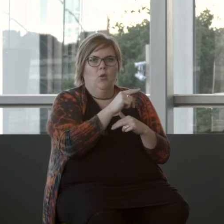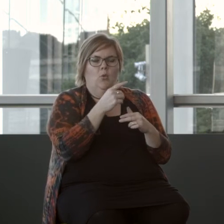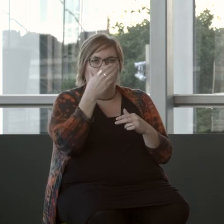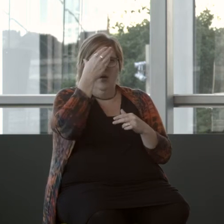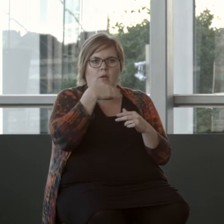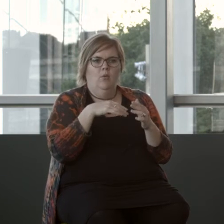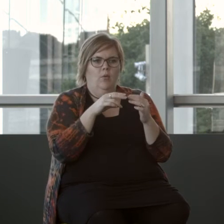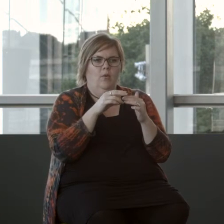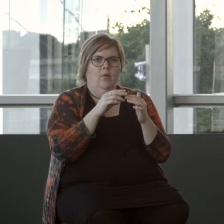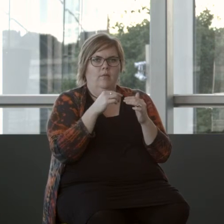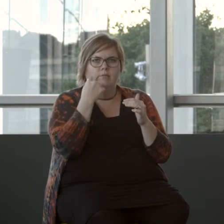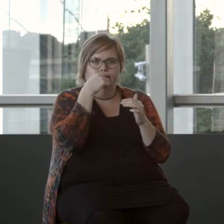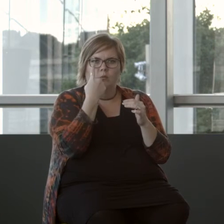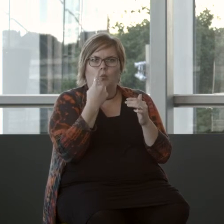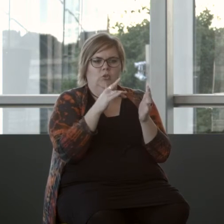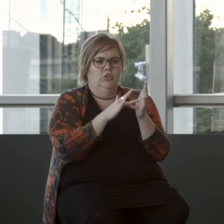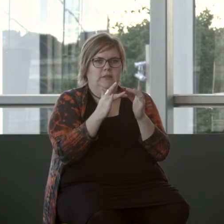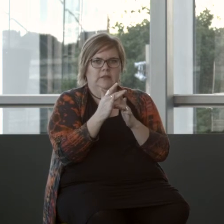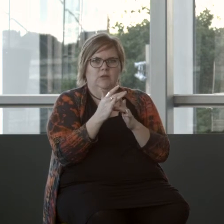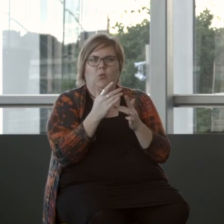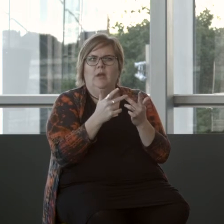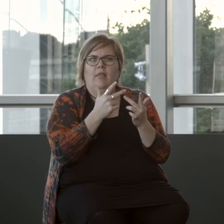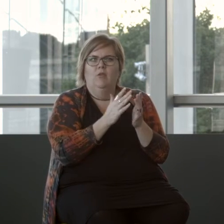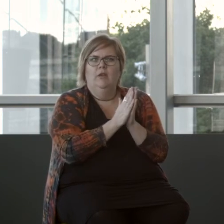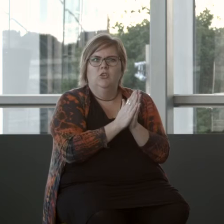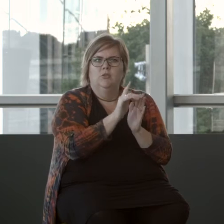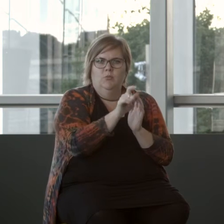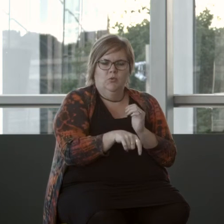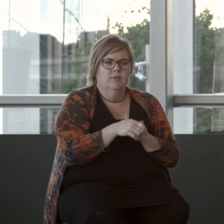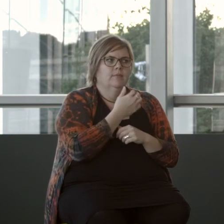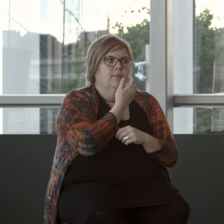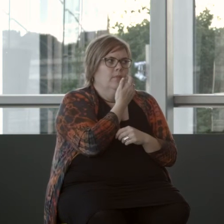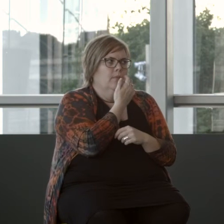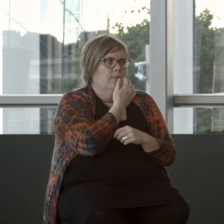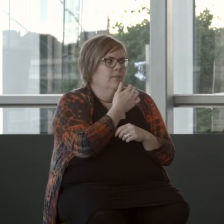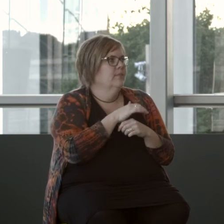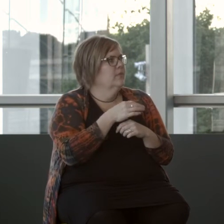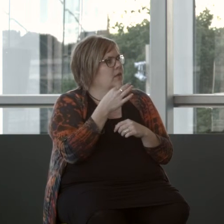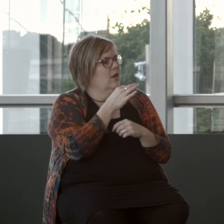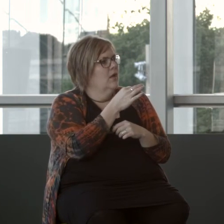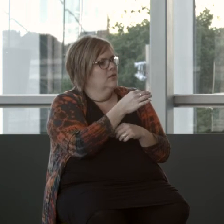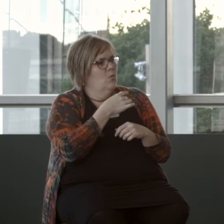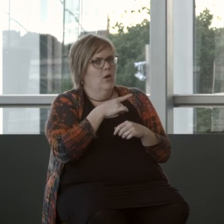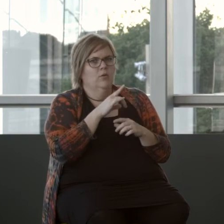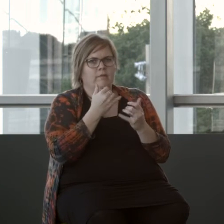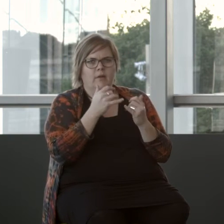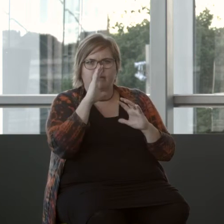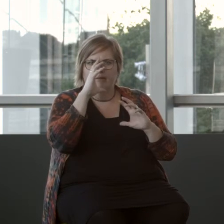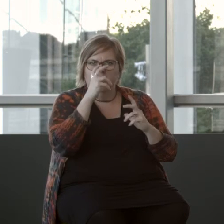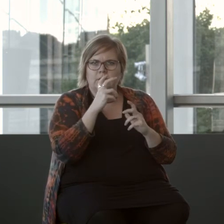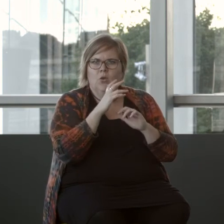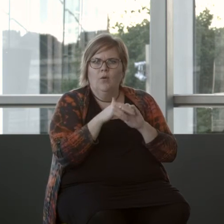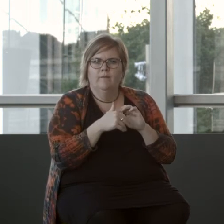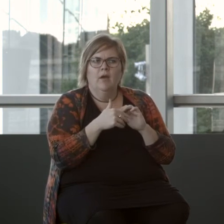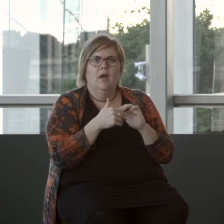some Buddhist religious figure. So what fascinates you